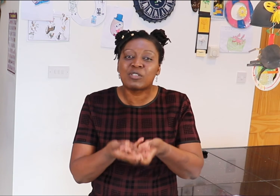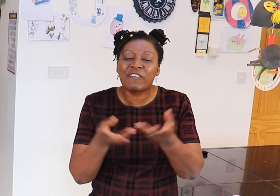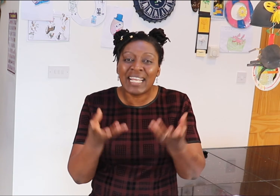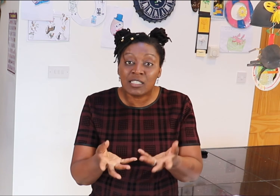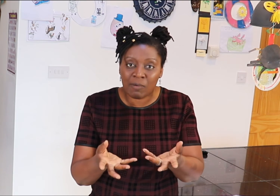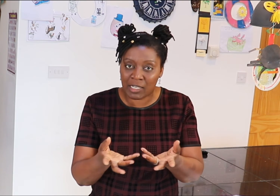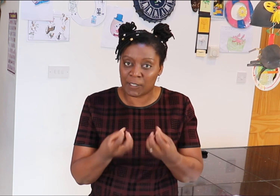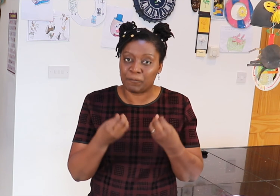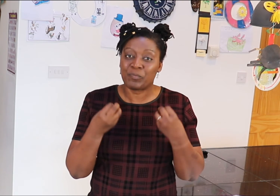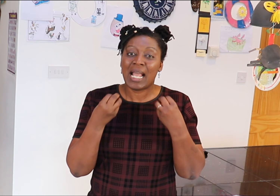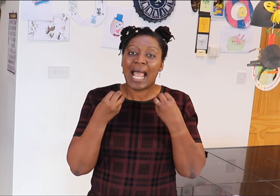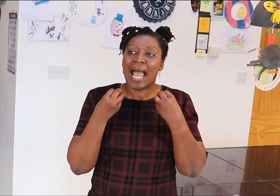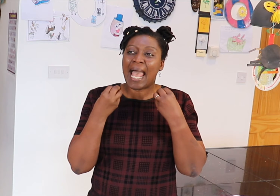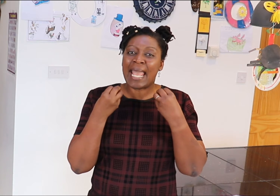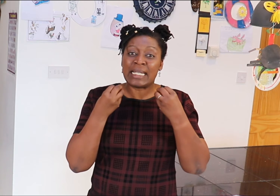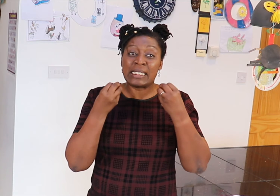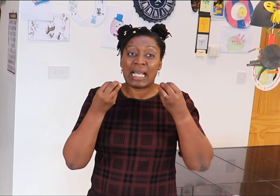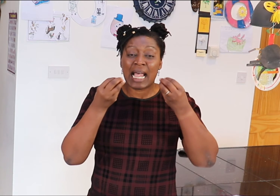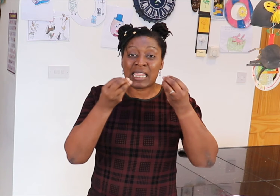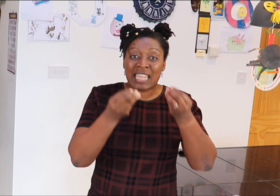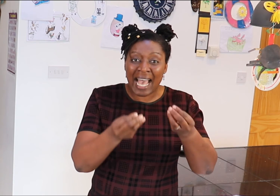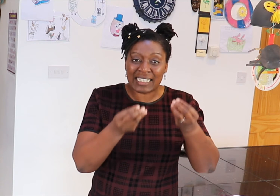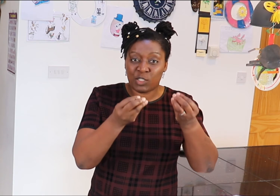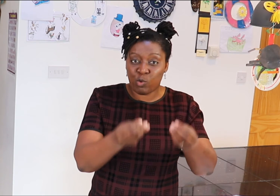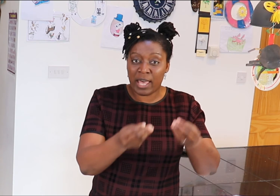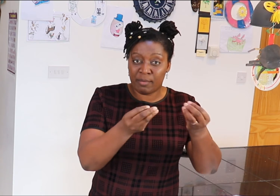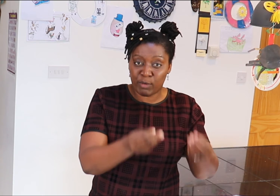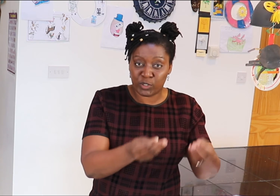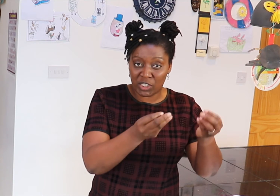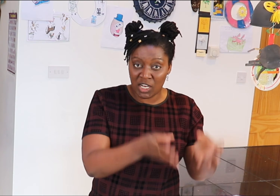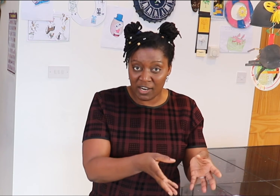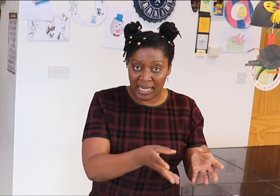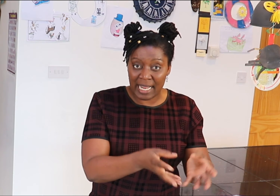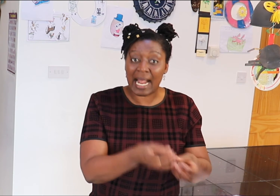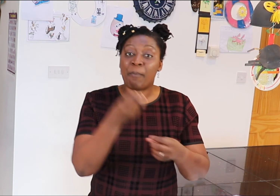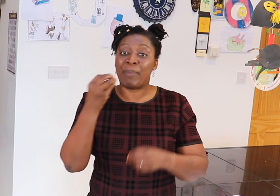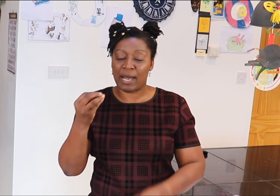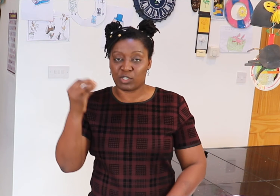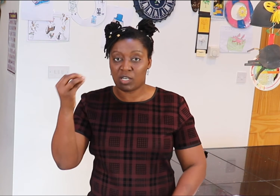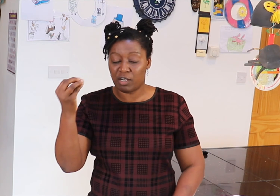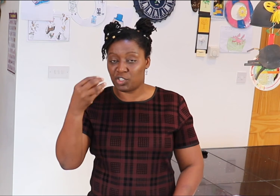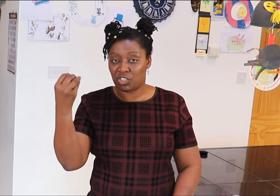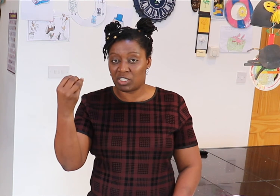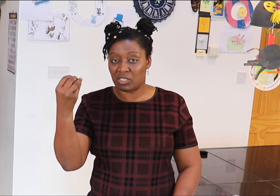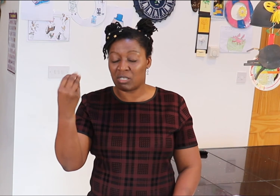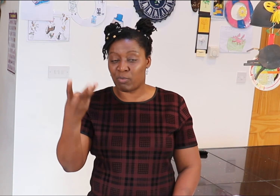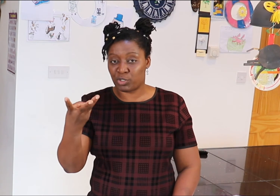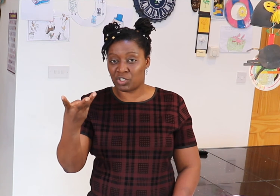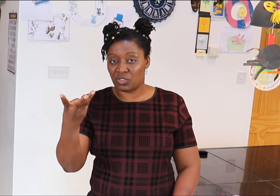of interaction, and that is where the most learning about consciousness,